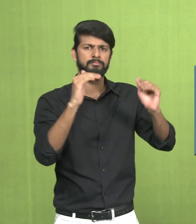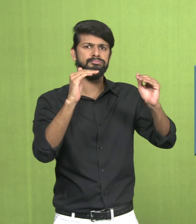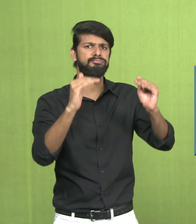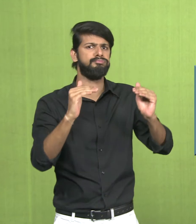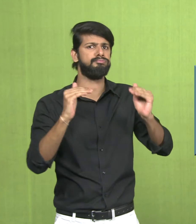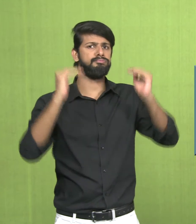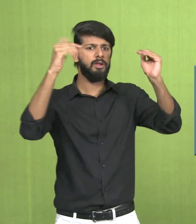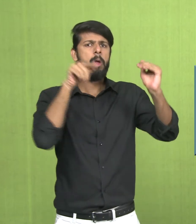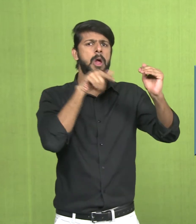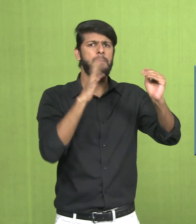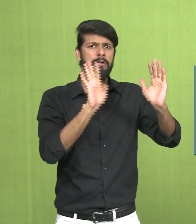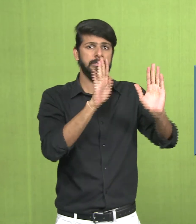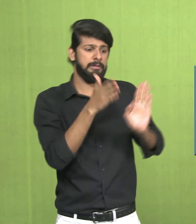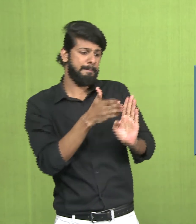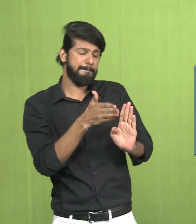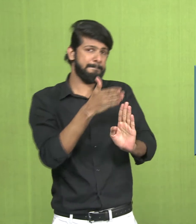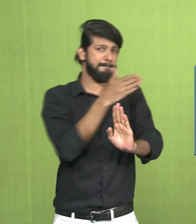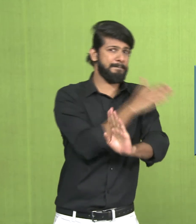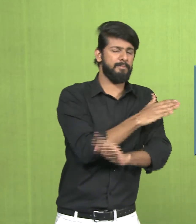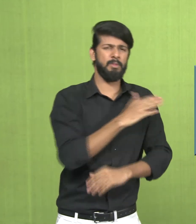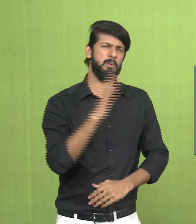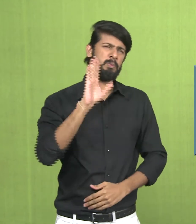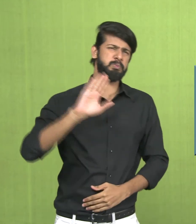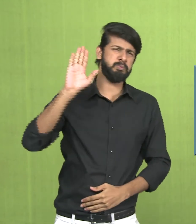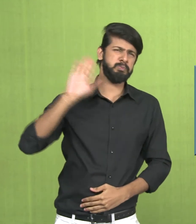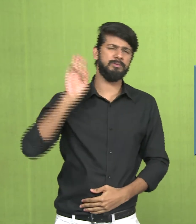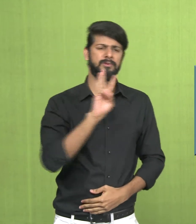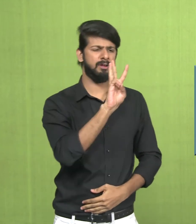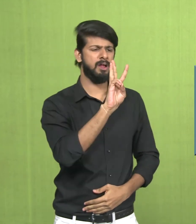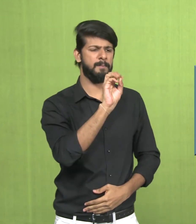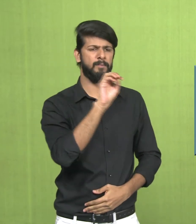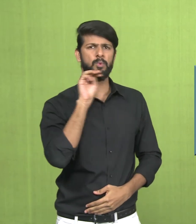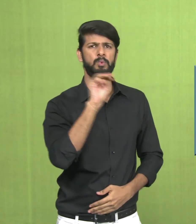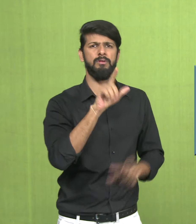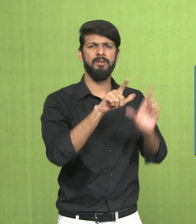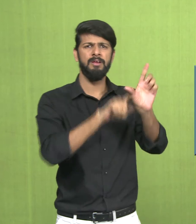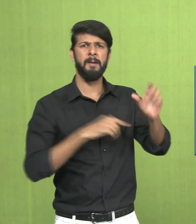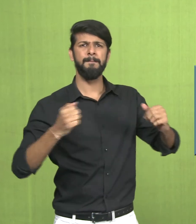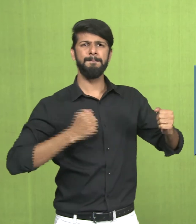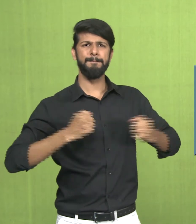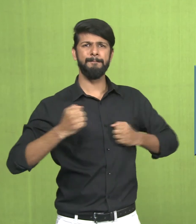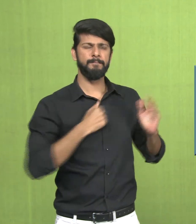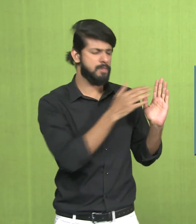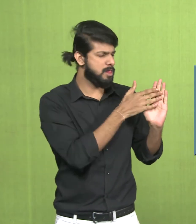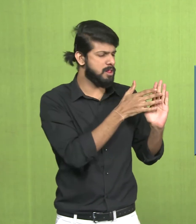Civilization is an advanced society. We would remember in the prehistoric era, somewhere